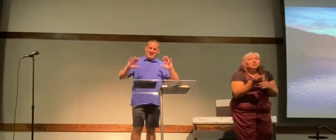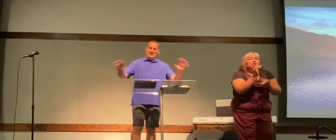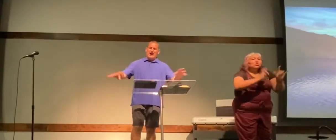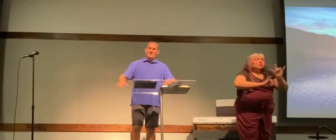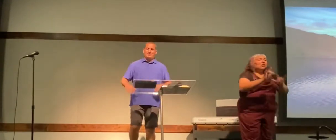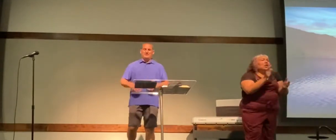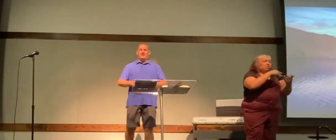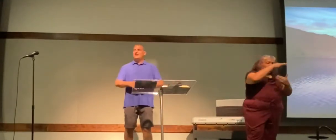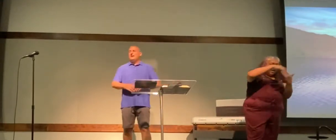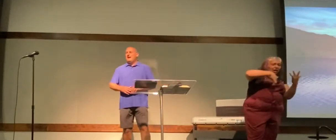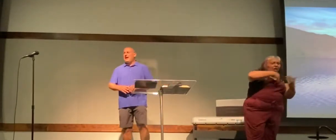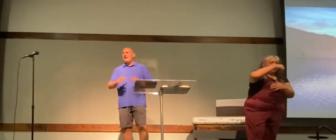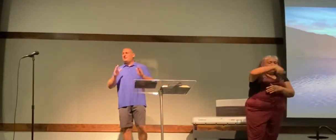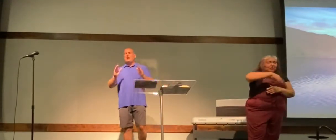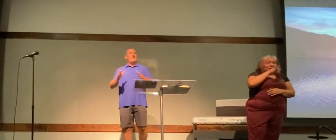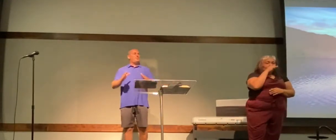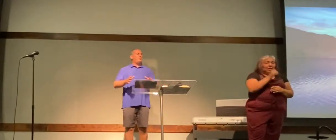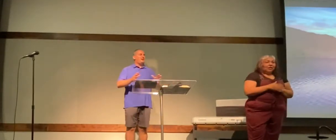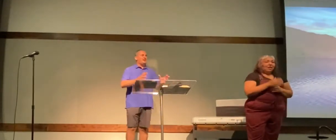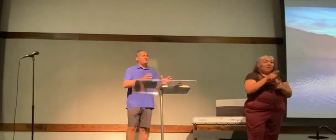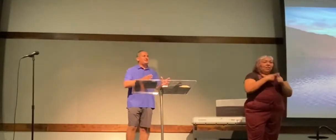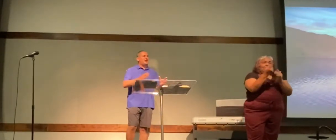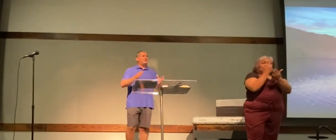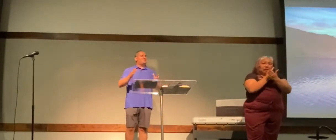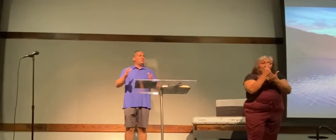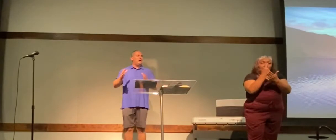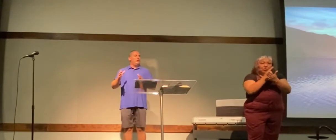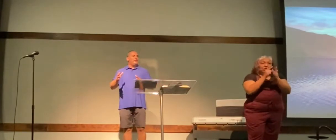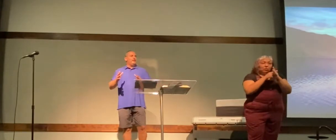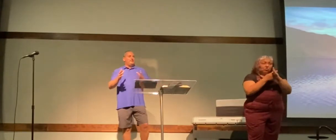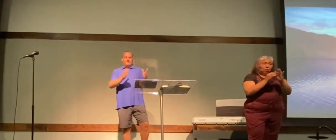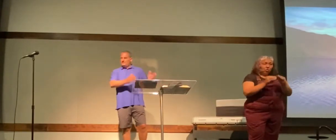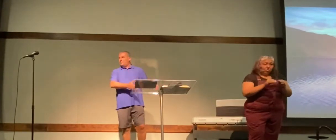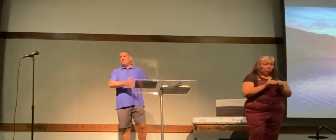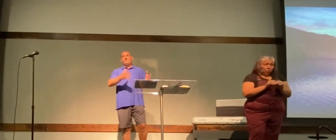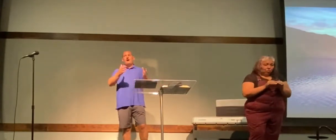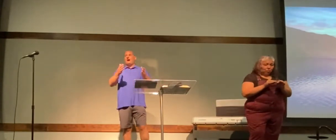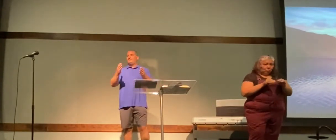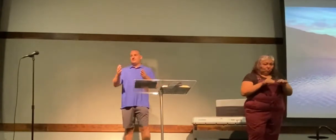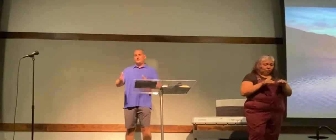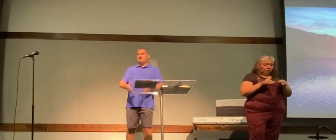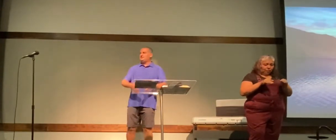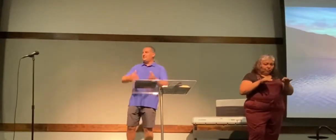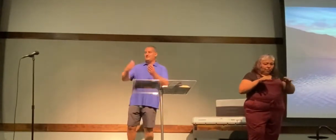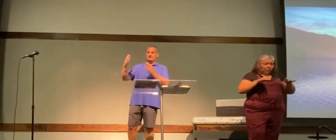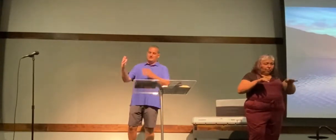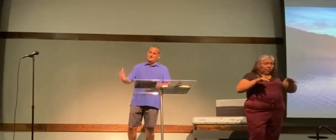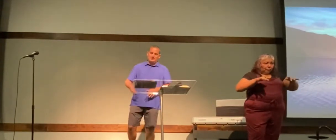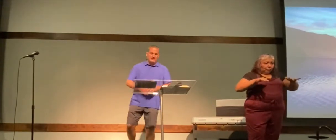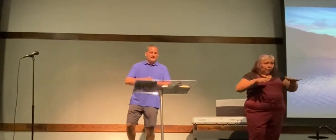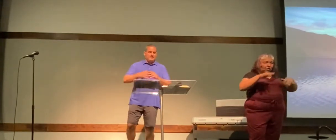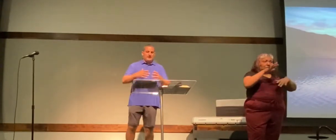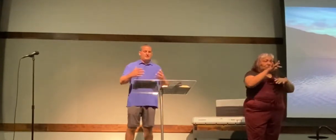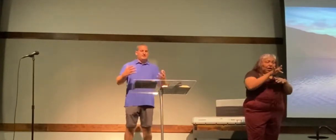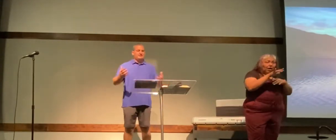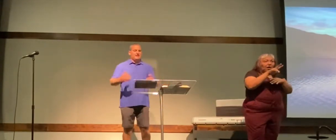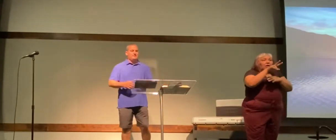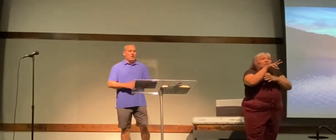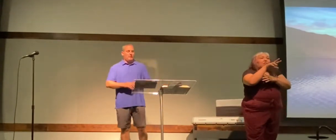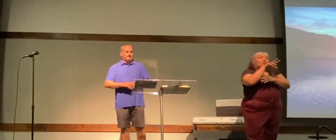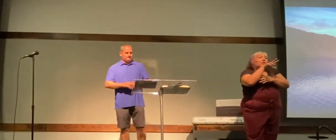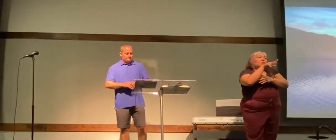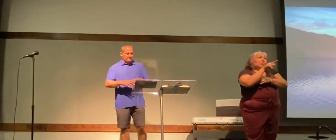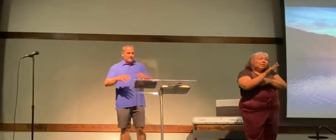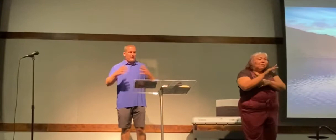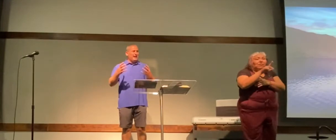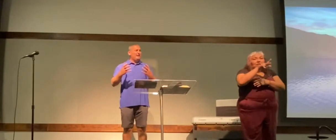just hanging out with them. And after every week, it started to grow, 25 to 27 to 30, and it just kept